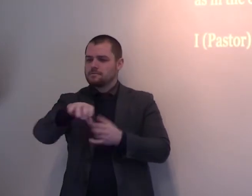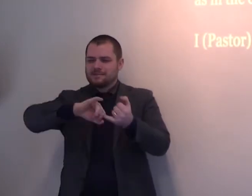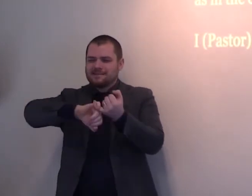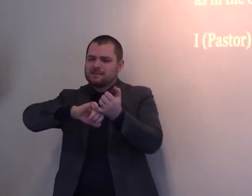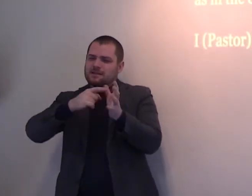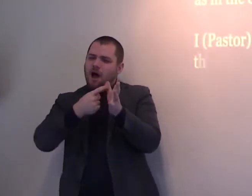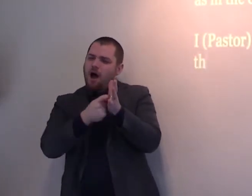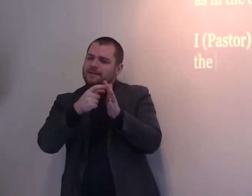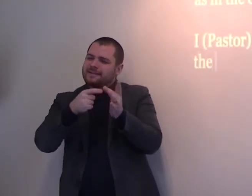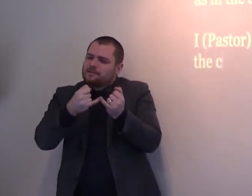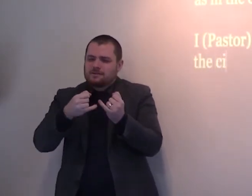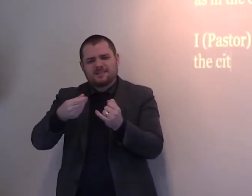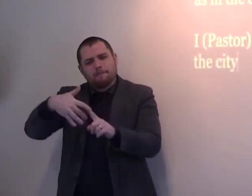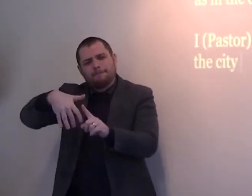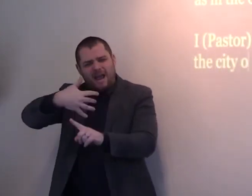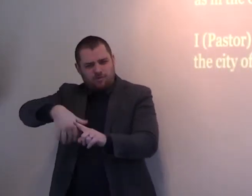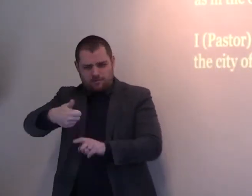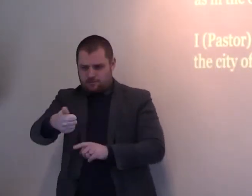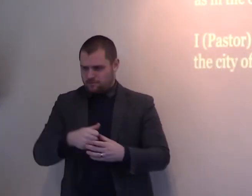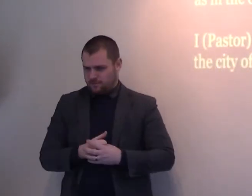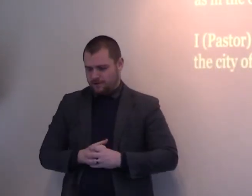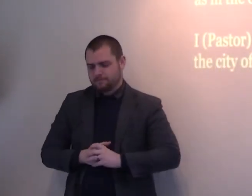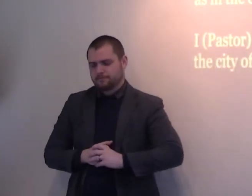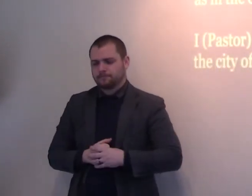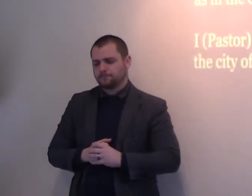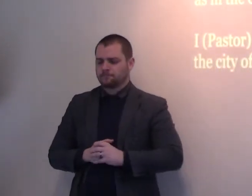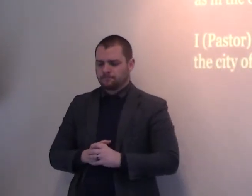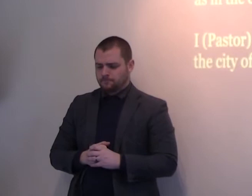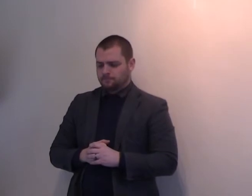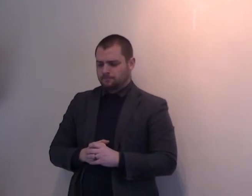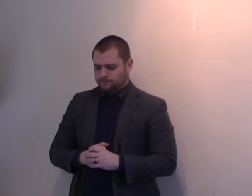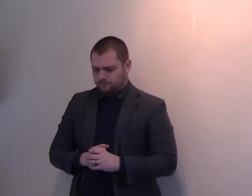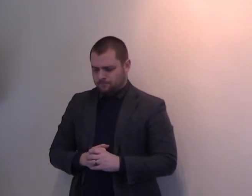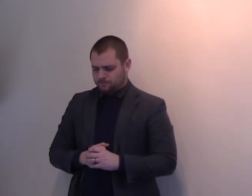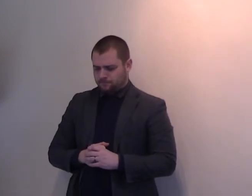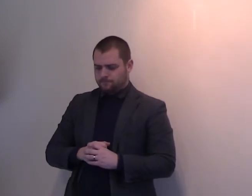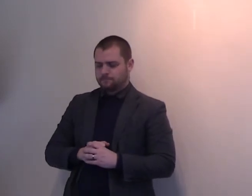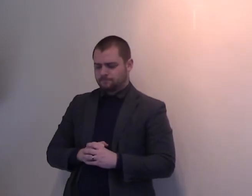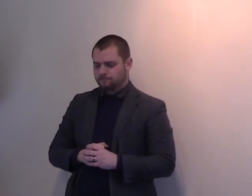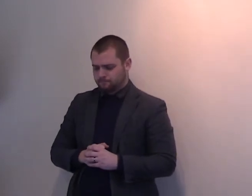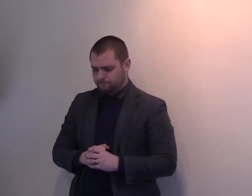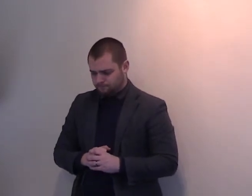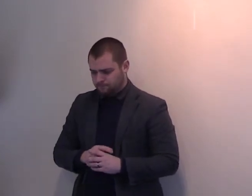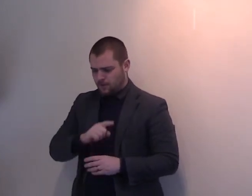church is convenient, or is a parallel of the setting up of what was happening in the